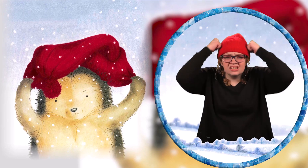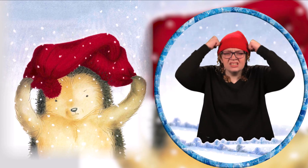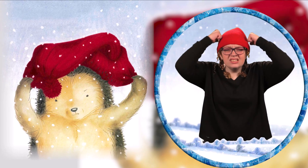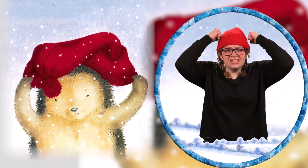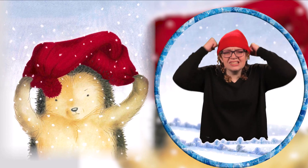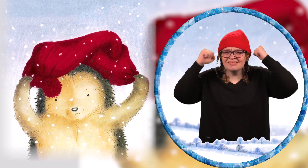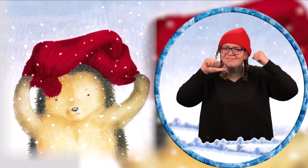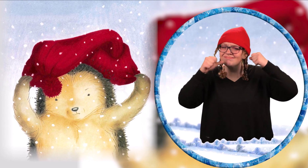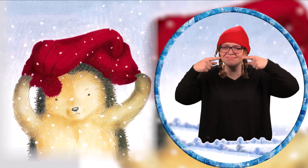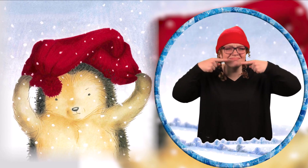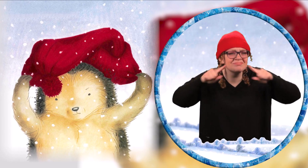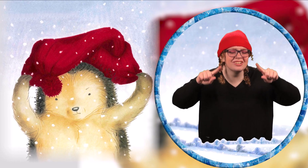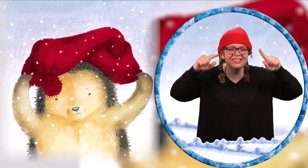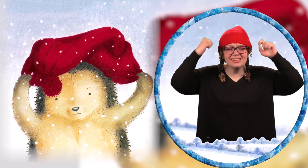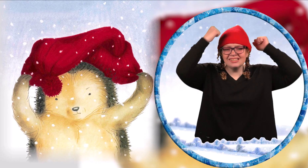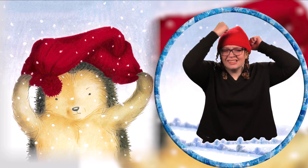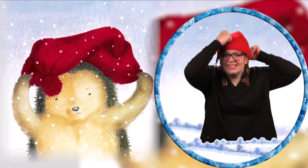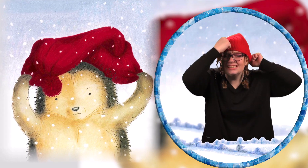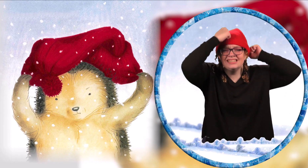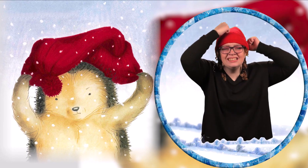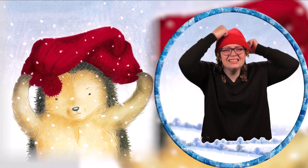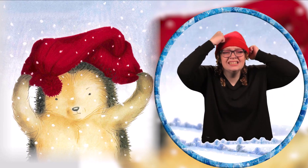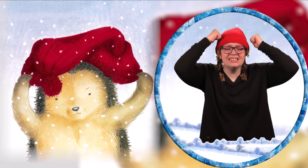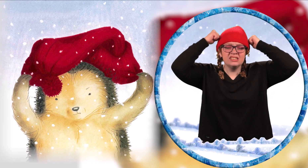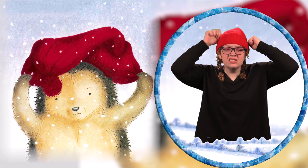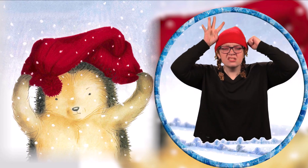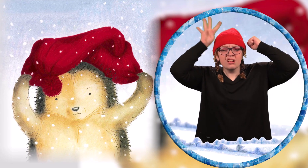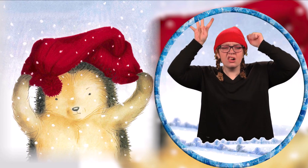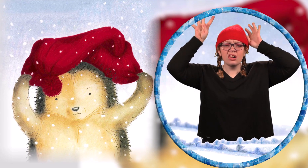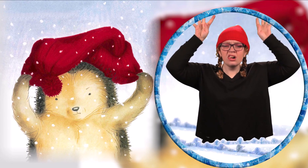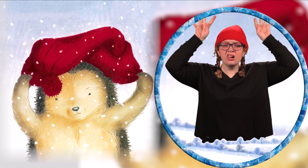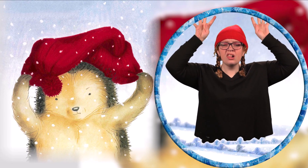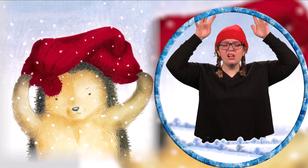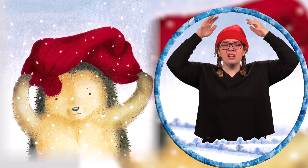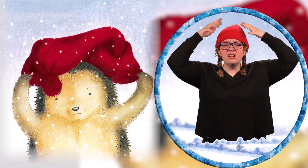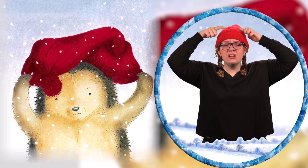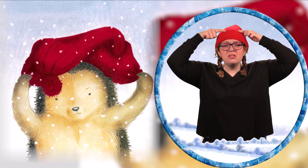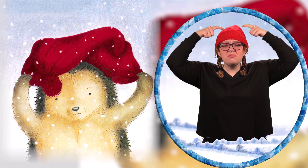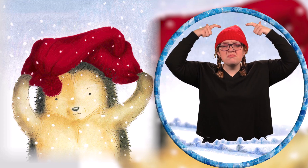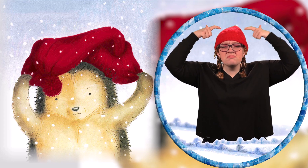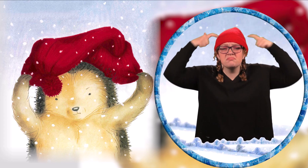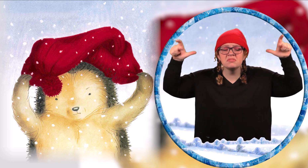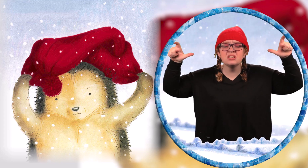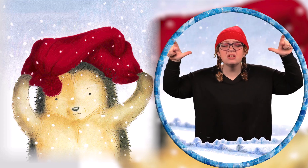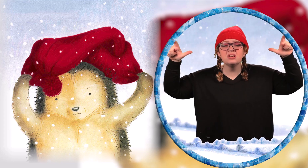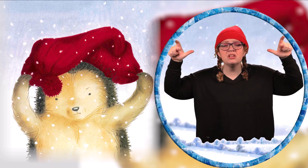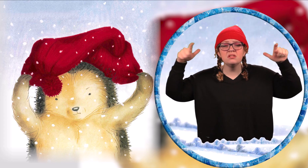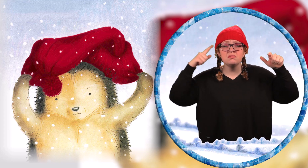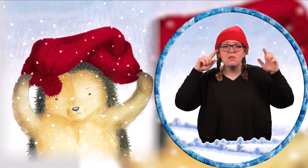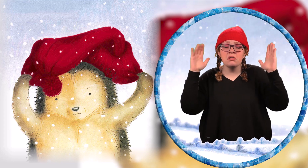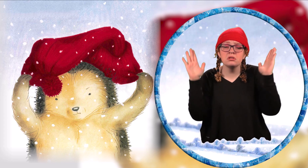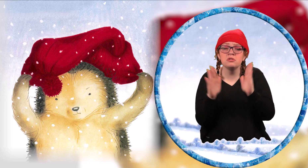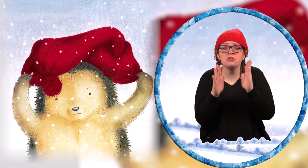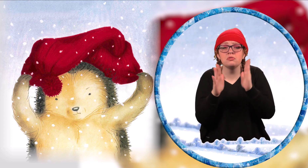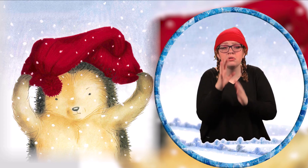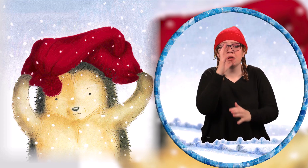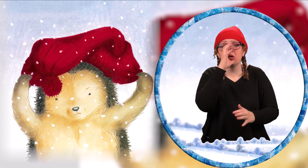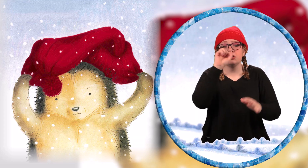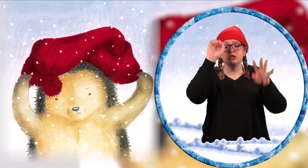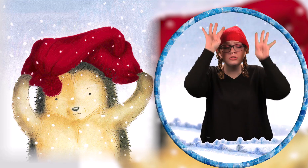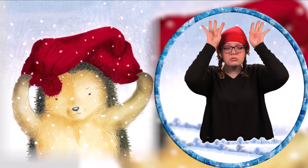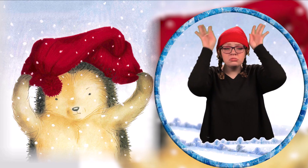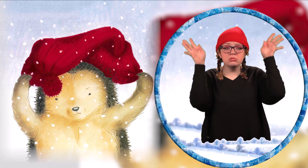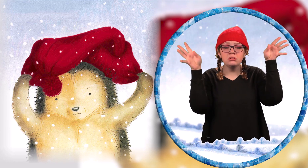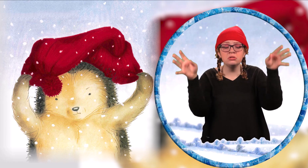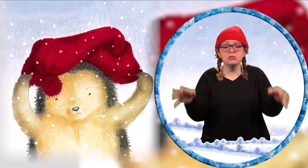But it didn't matter how he stretched it to fit. His prickles got in the way every time. By now the